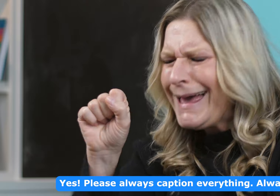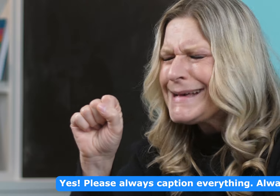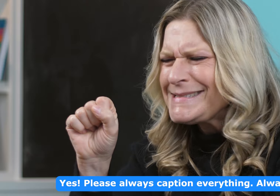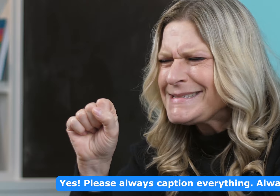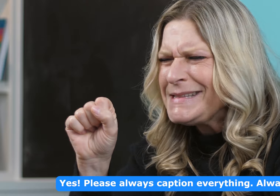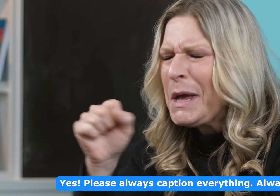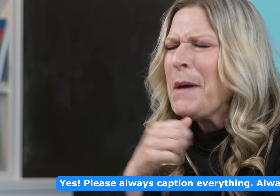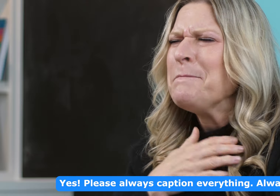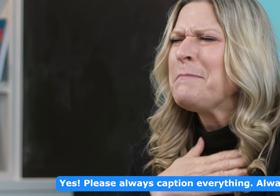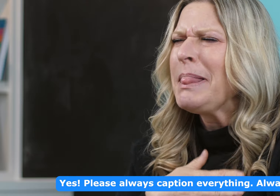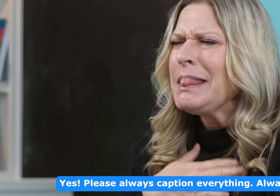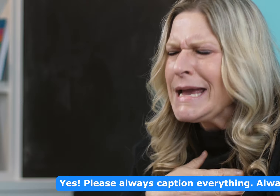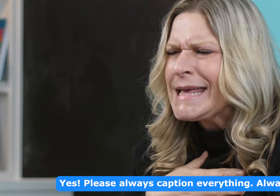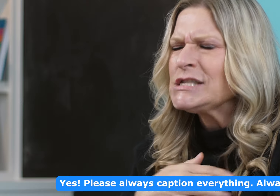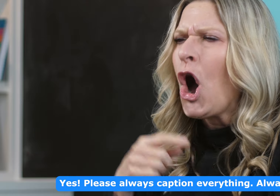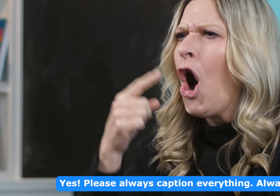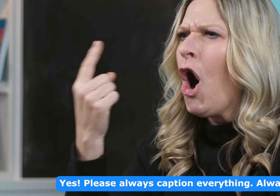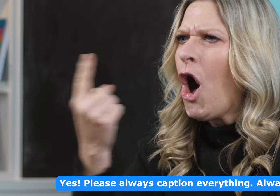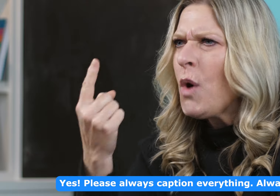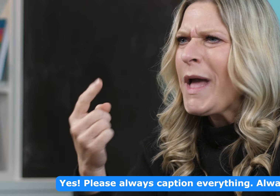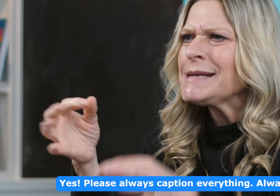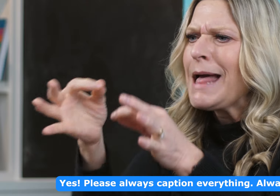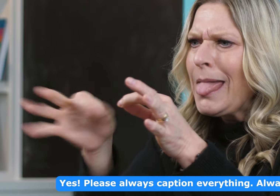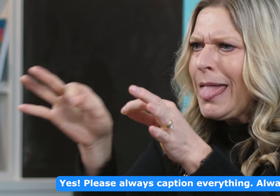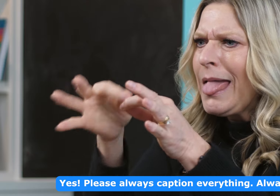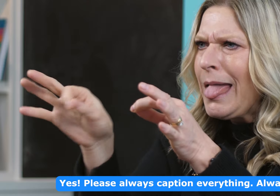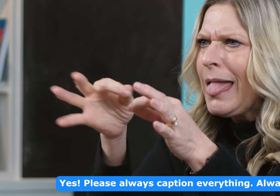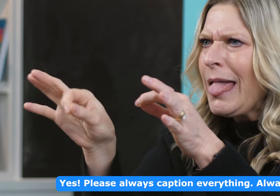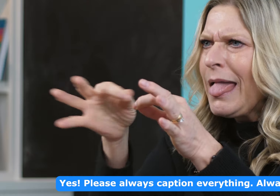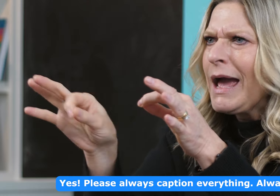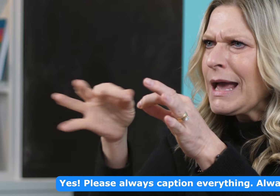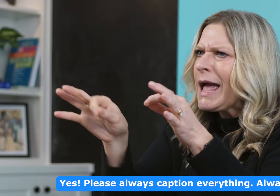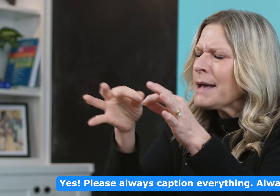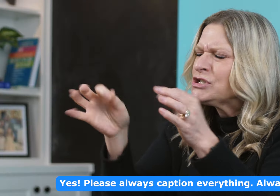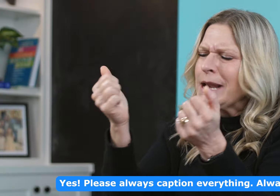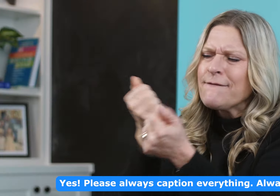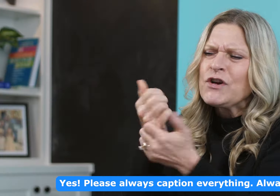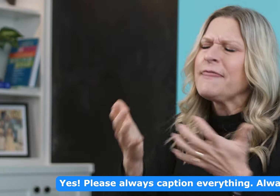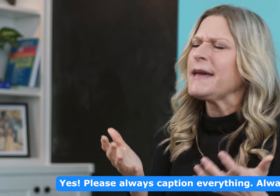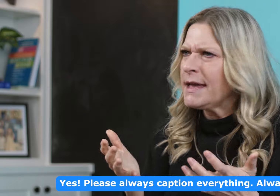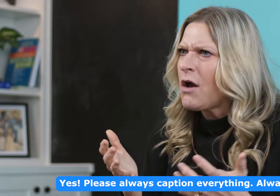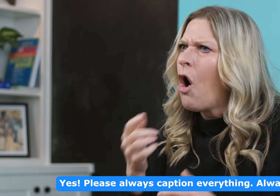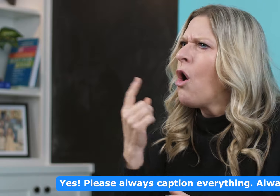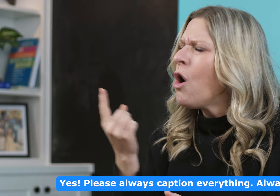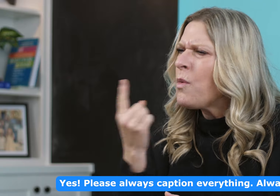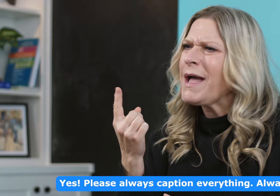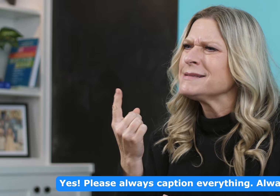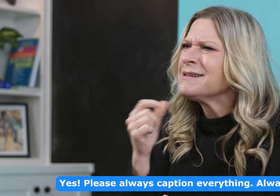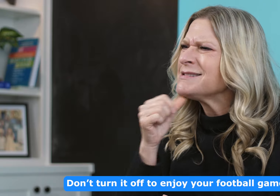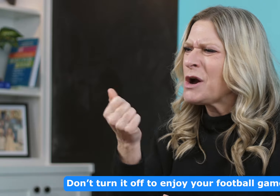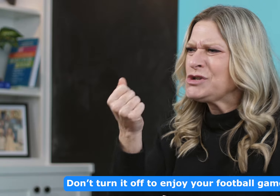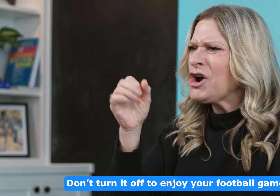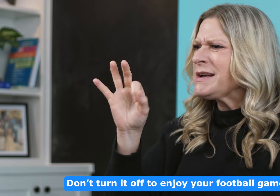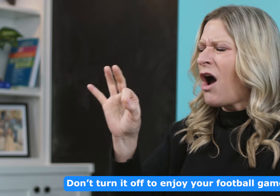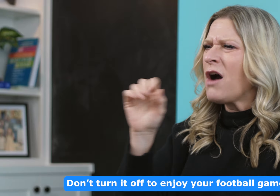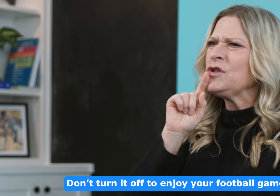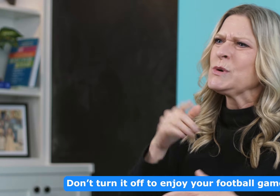Yes! Please, always caption everything. Always don't turn it off to